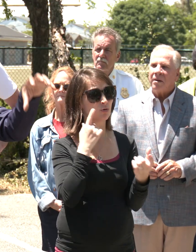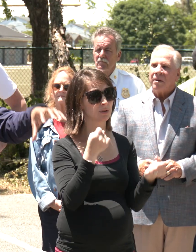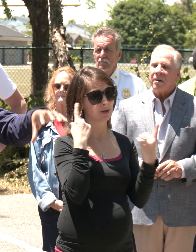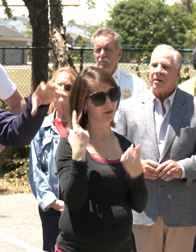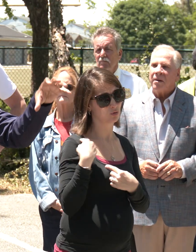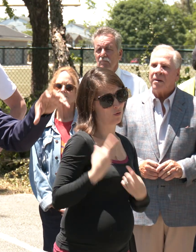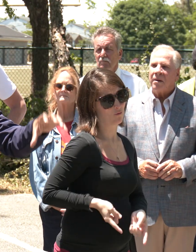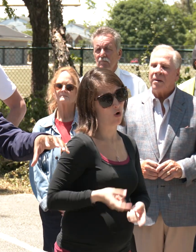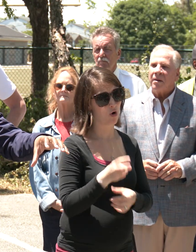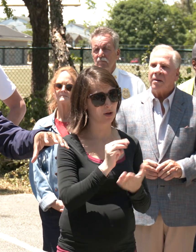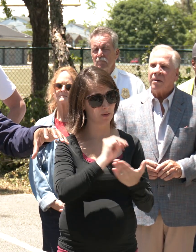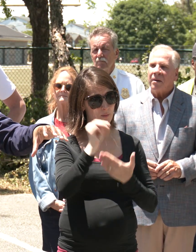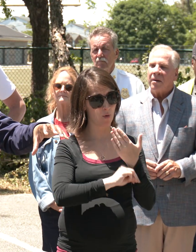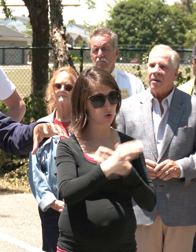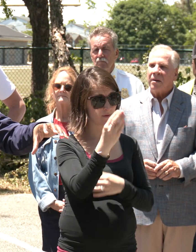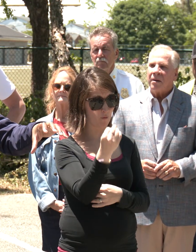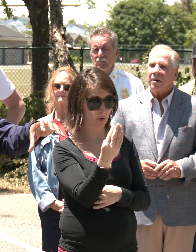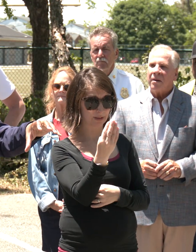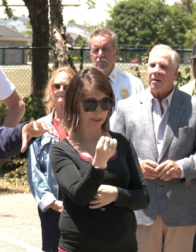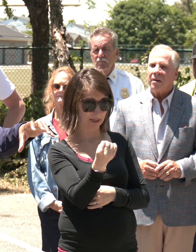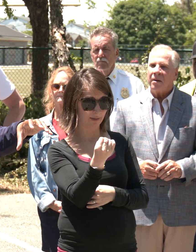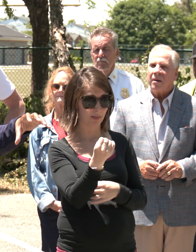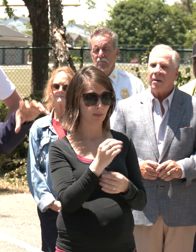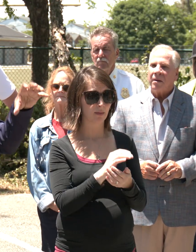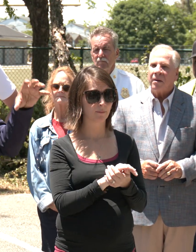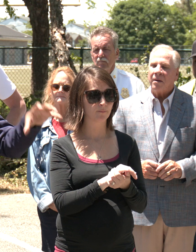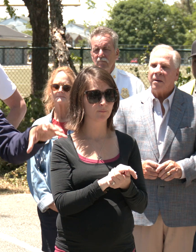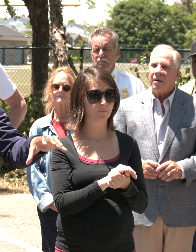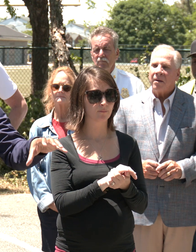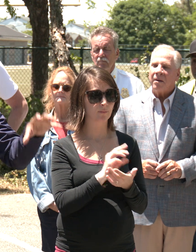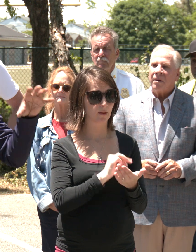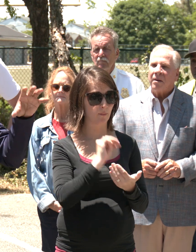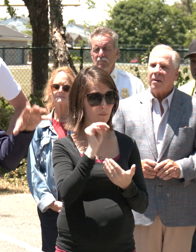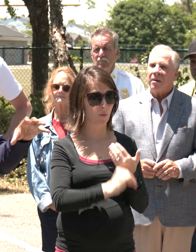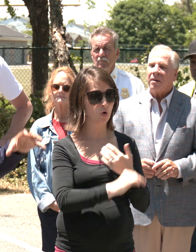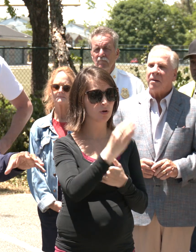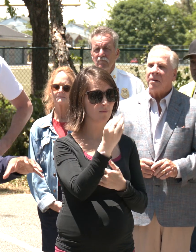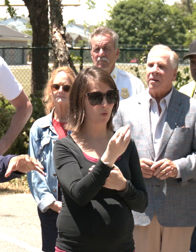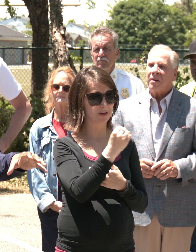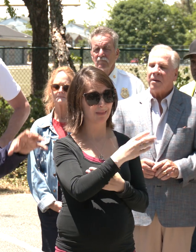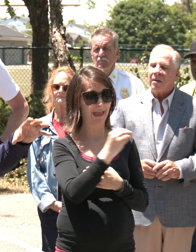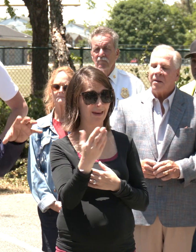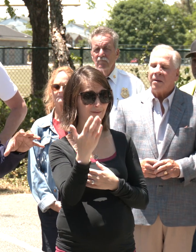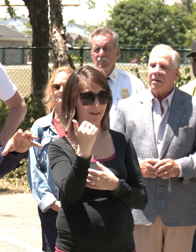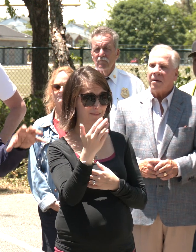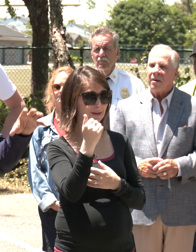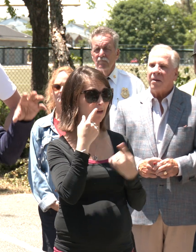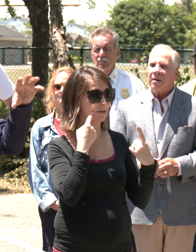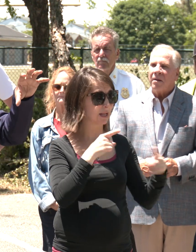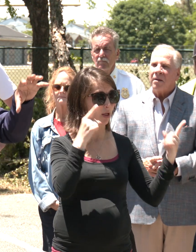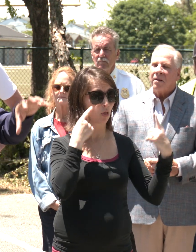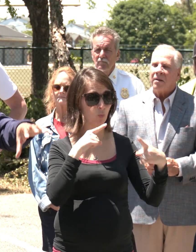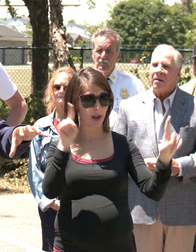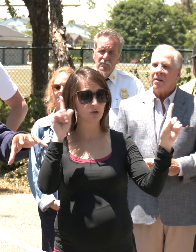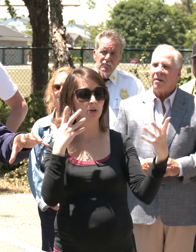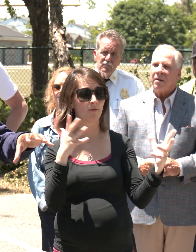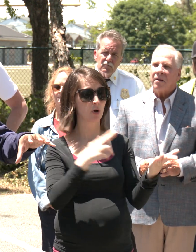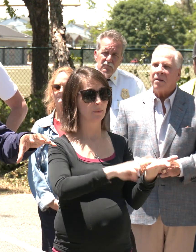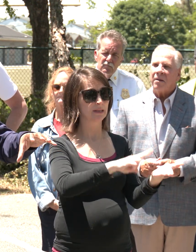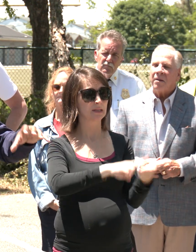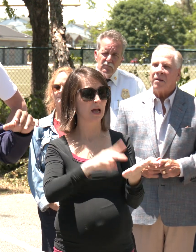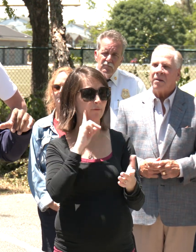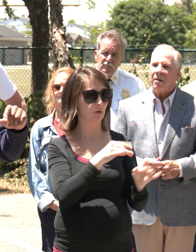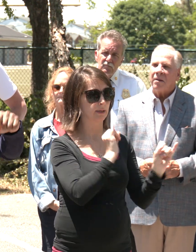that the March 14th and March 15th declarations that were signed were for